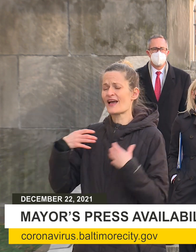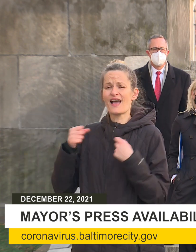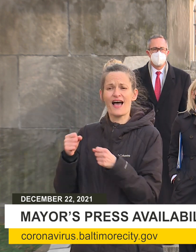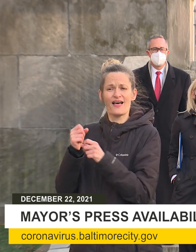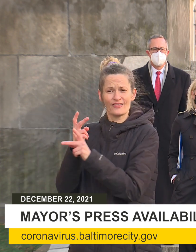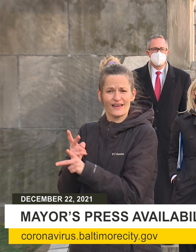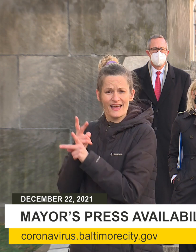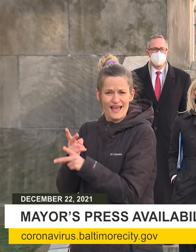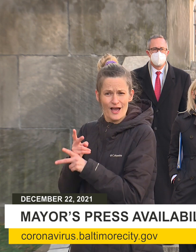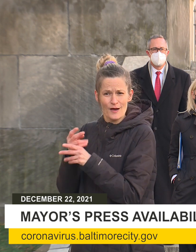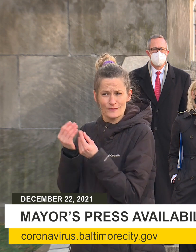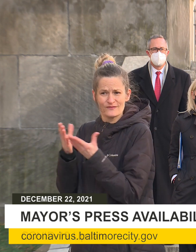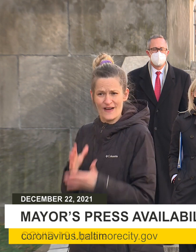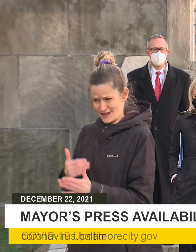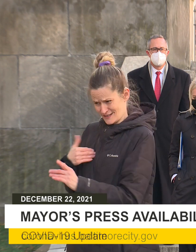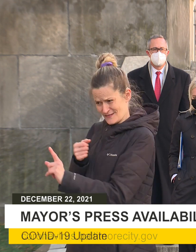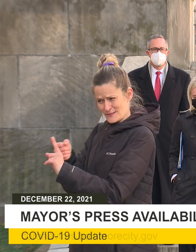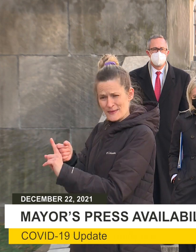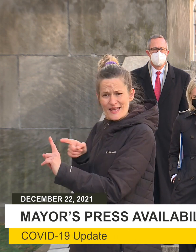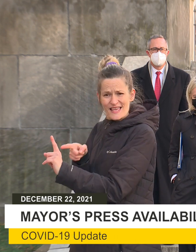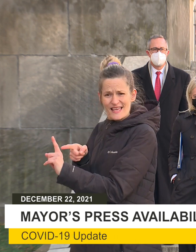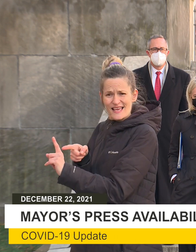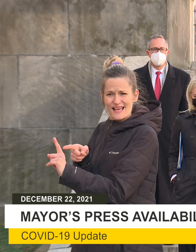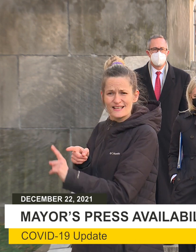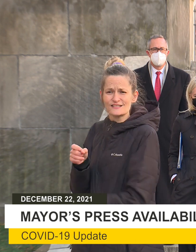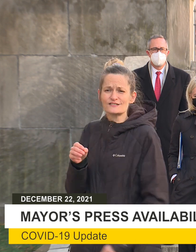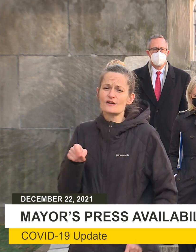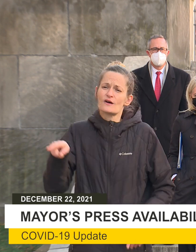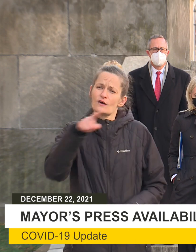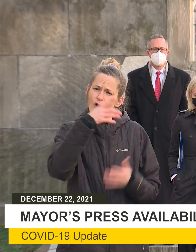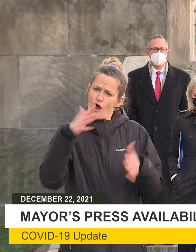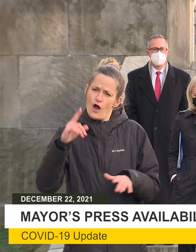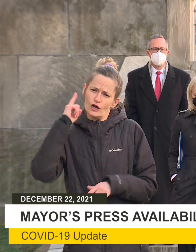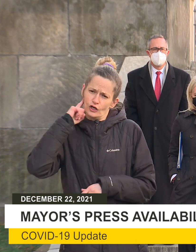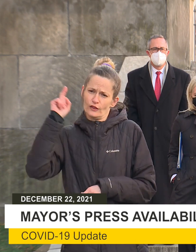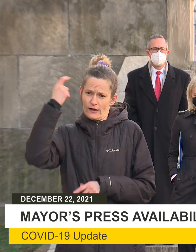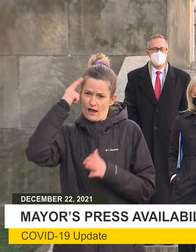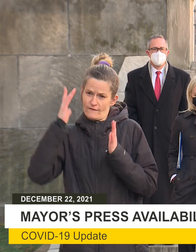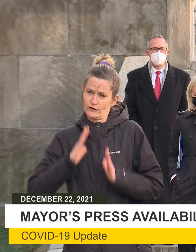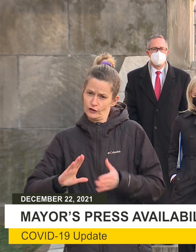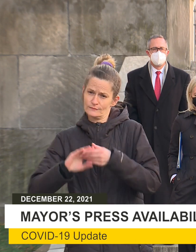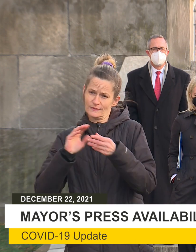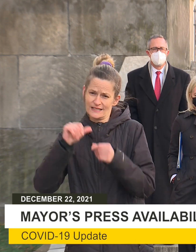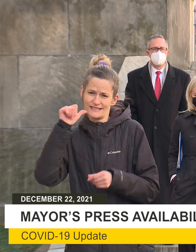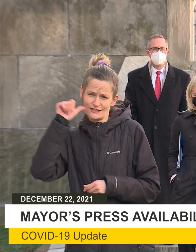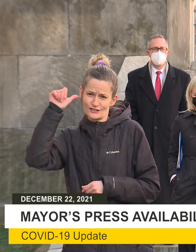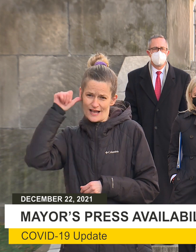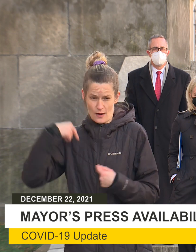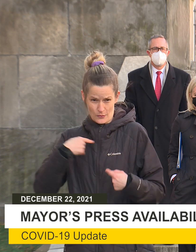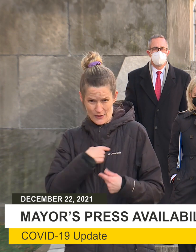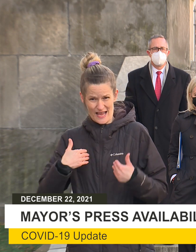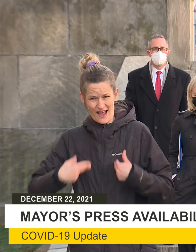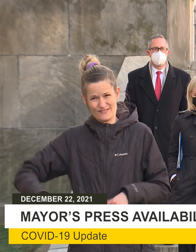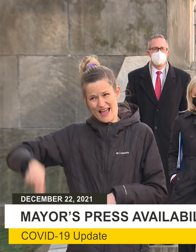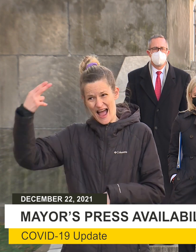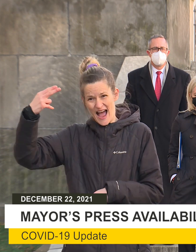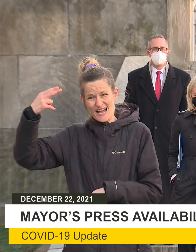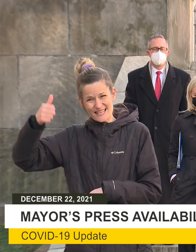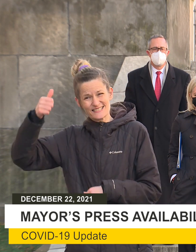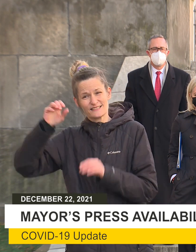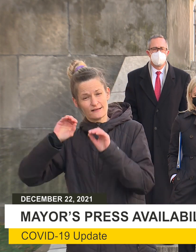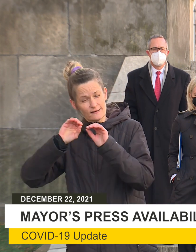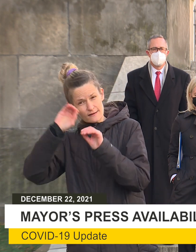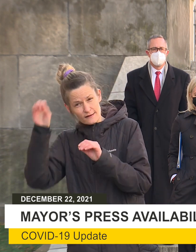in Maryland, I think you heard the governor speak yesterday. We had the highest number of people test positive since the beginning